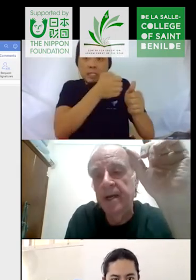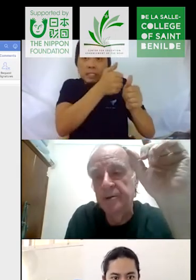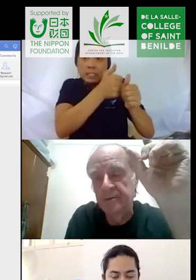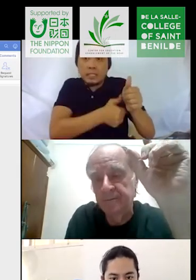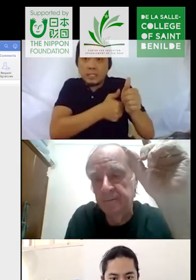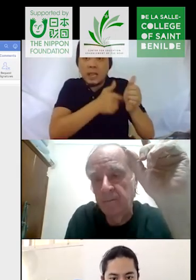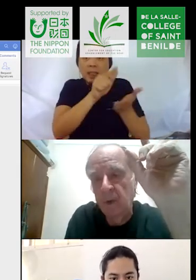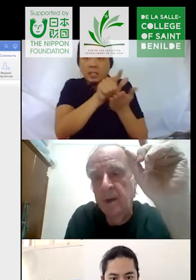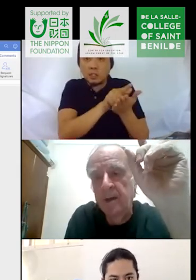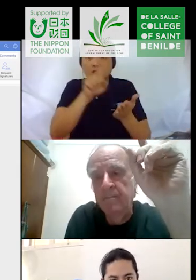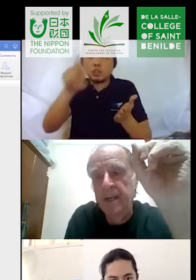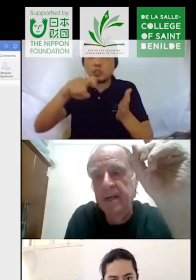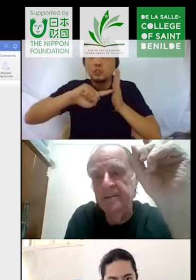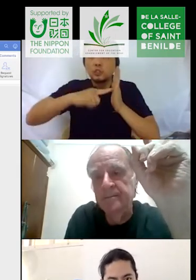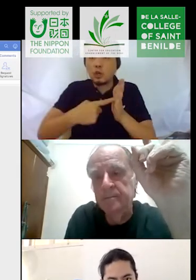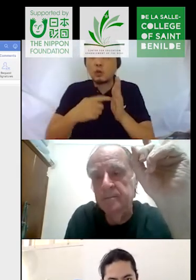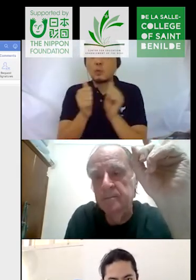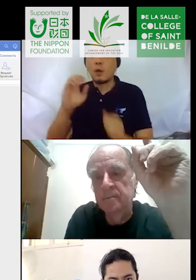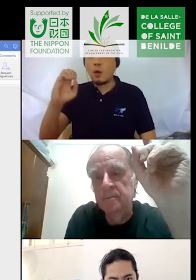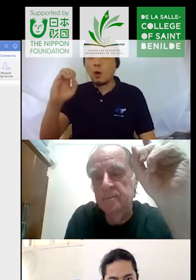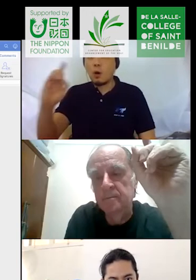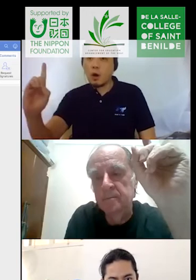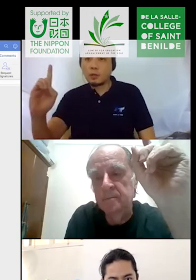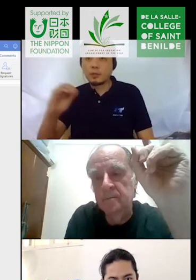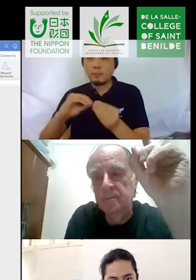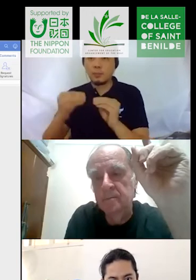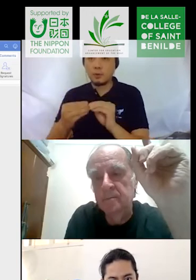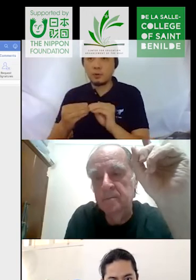number page, meaning,